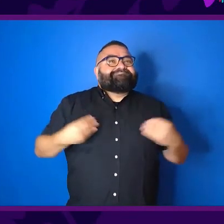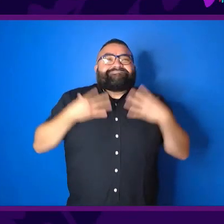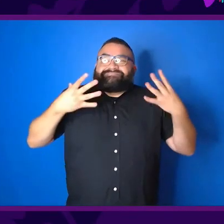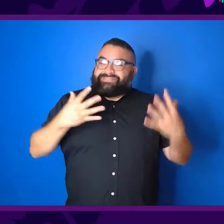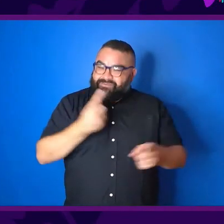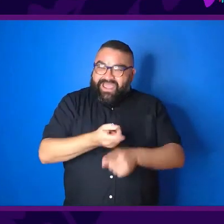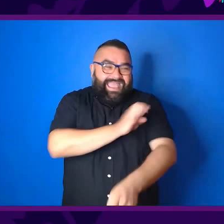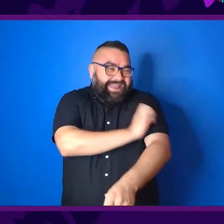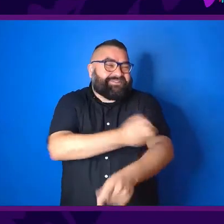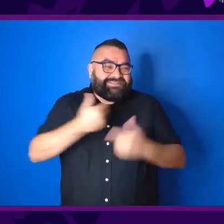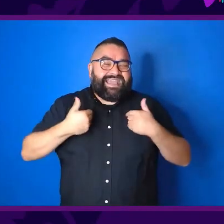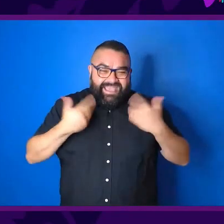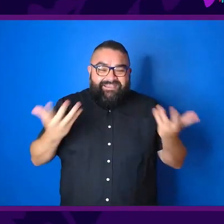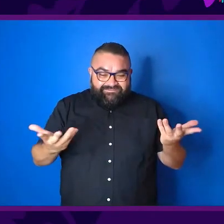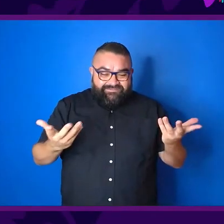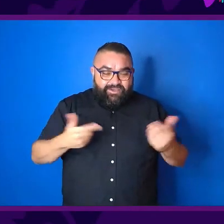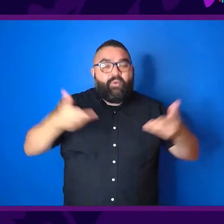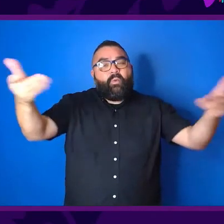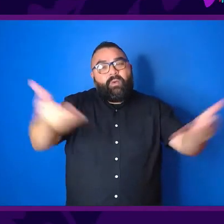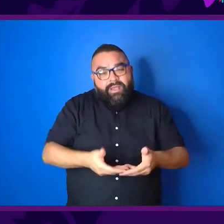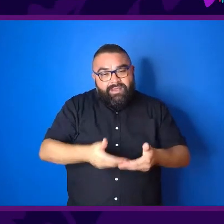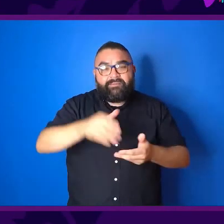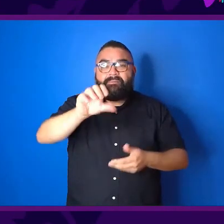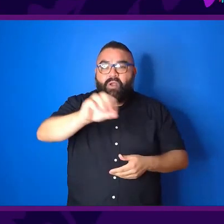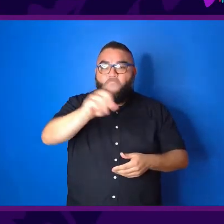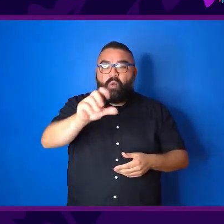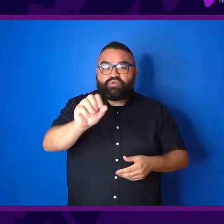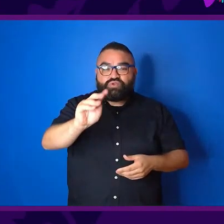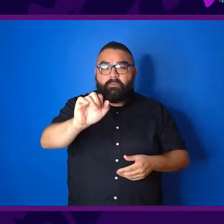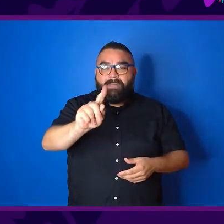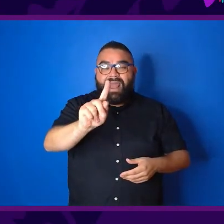in welcoming Ozo Motley.